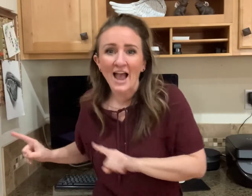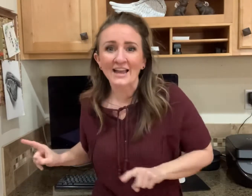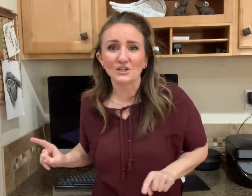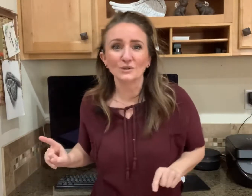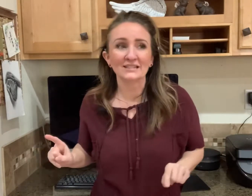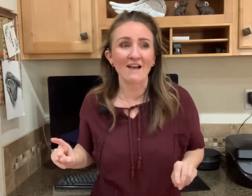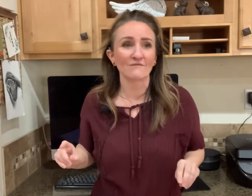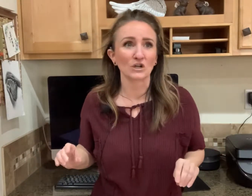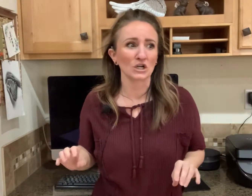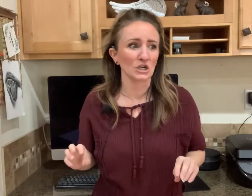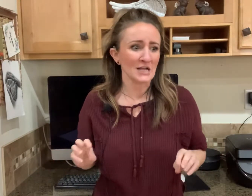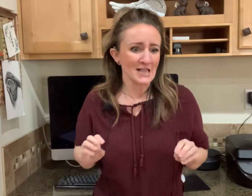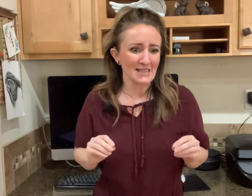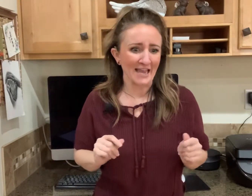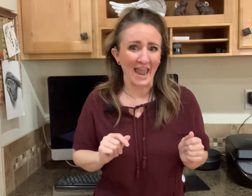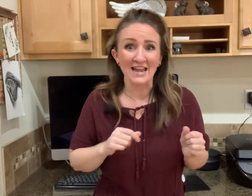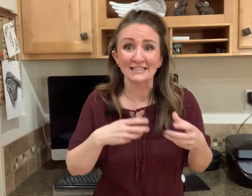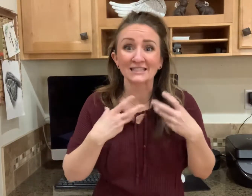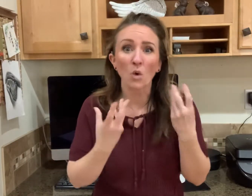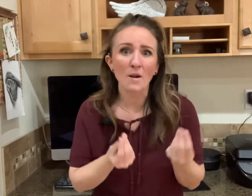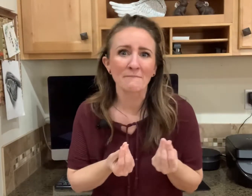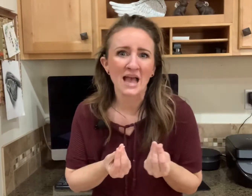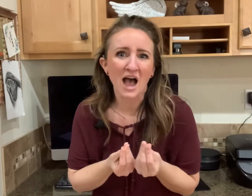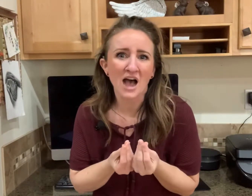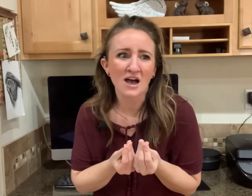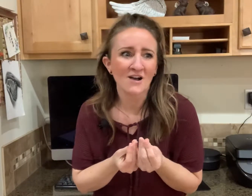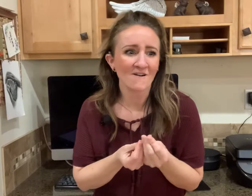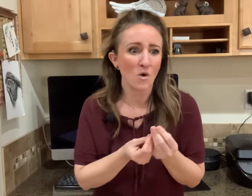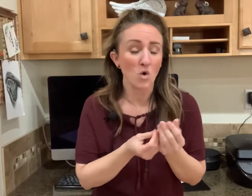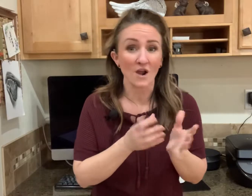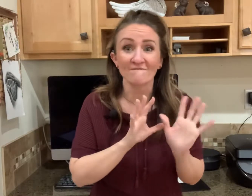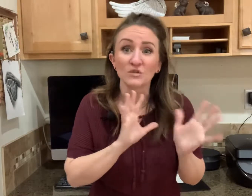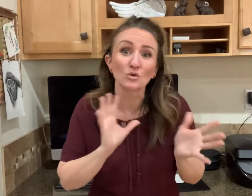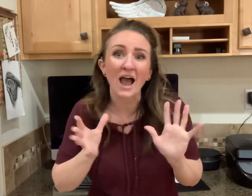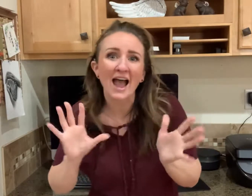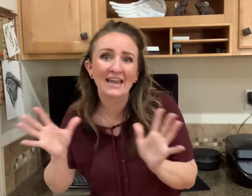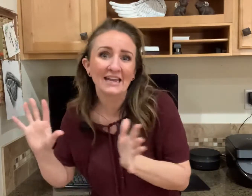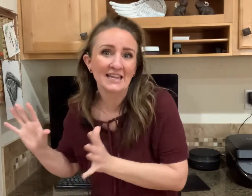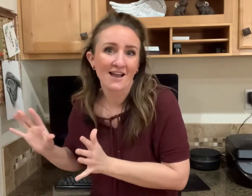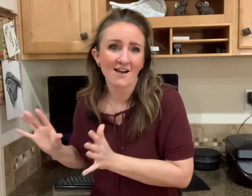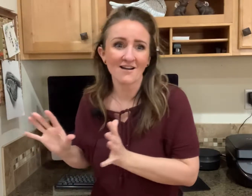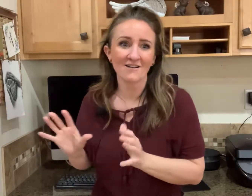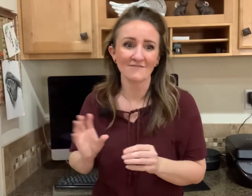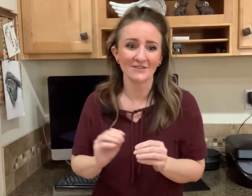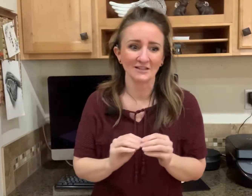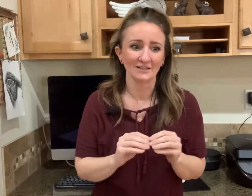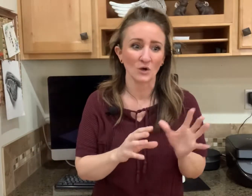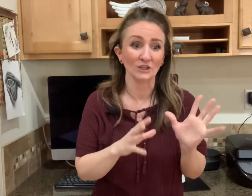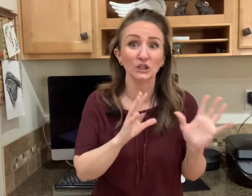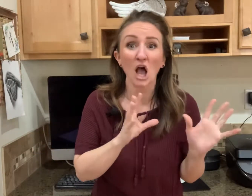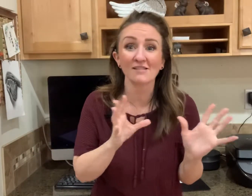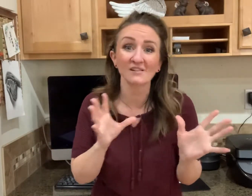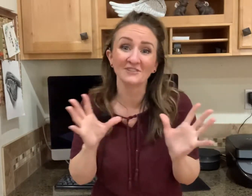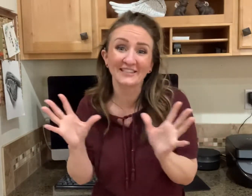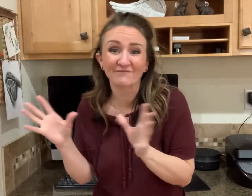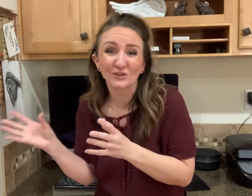could use that for like an assortment of, or a variety of, or lots of